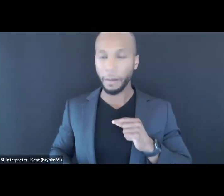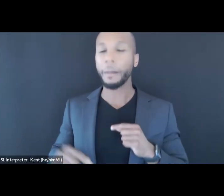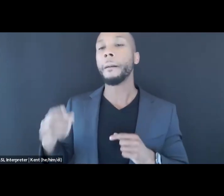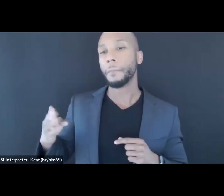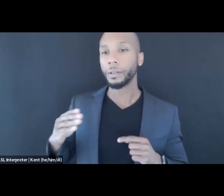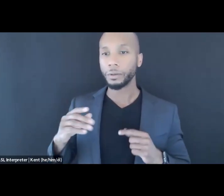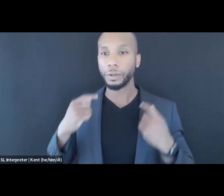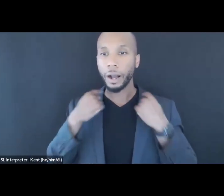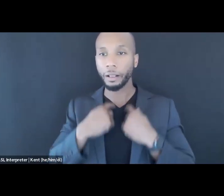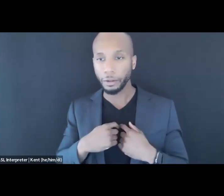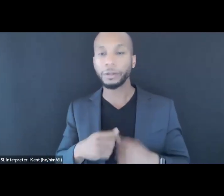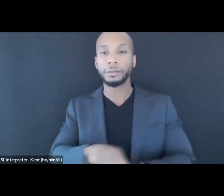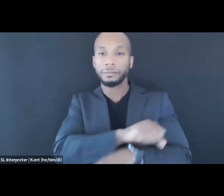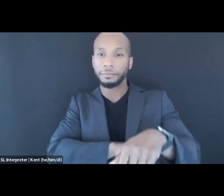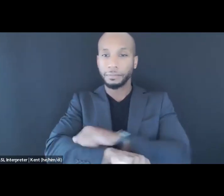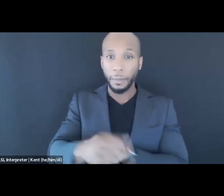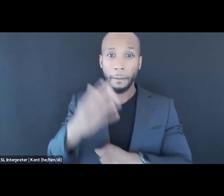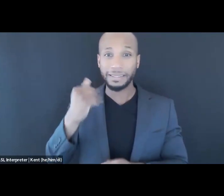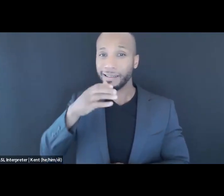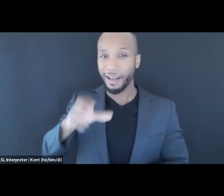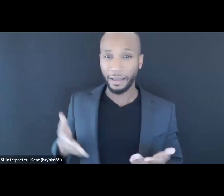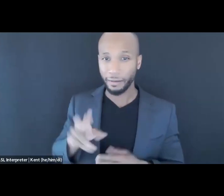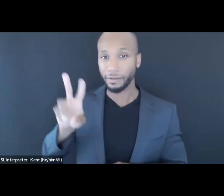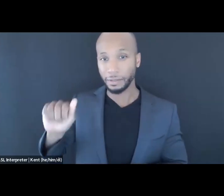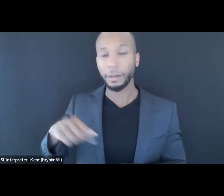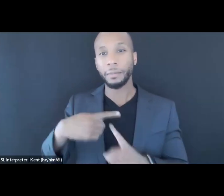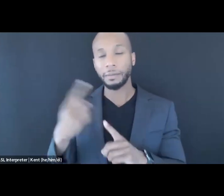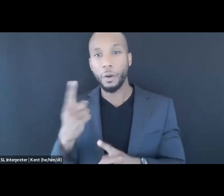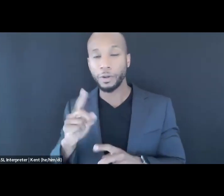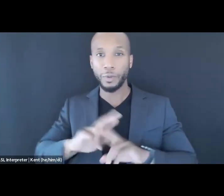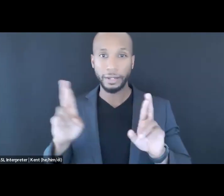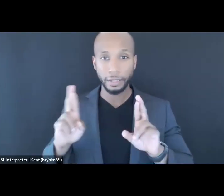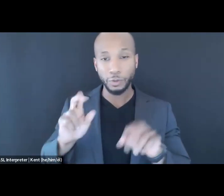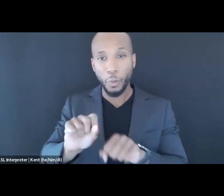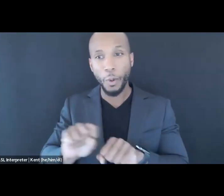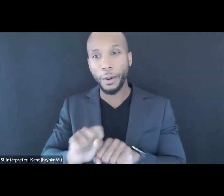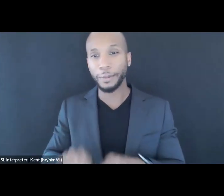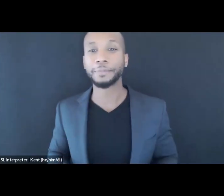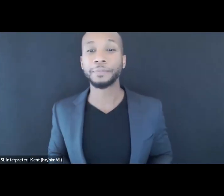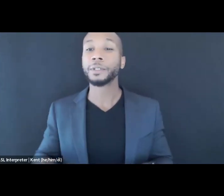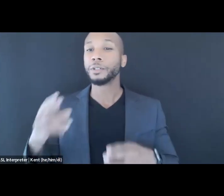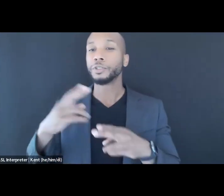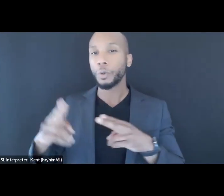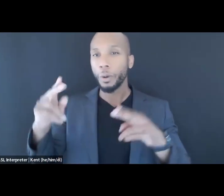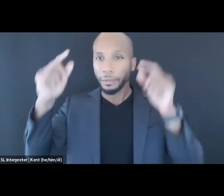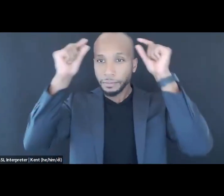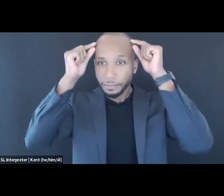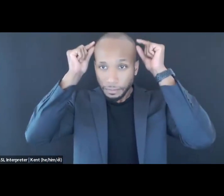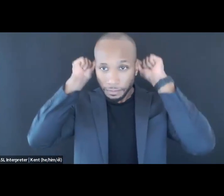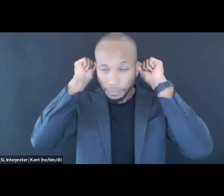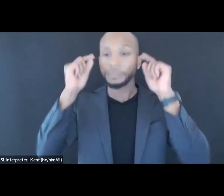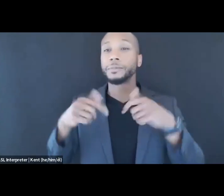blue-collar shirt with the sleeves rolled up because it's hot here in Virginia and also because I'm always ready to work. Short black hair, an attempt at